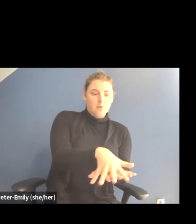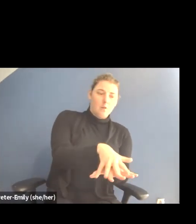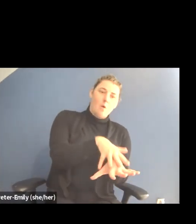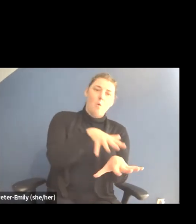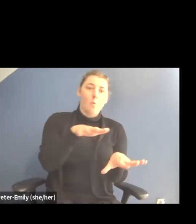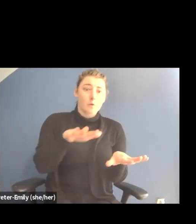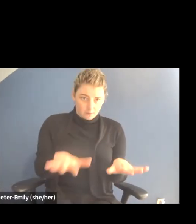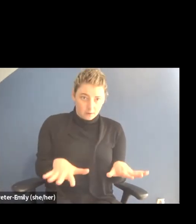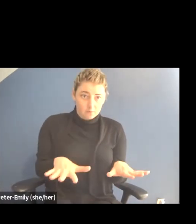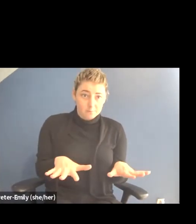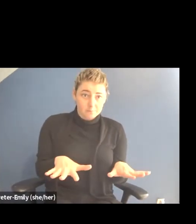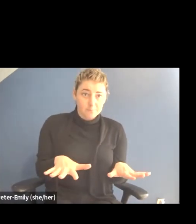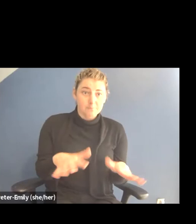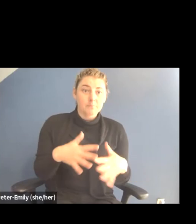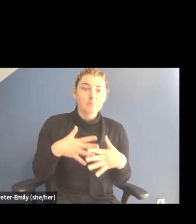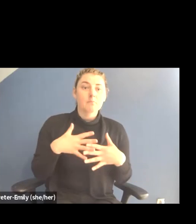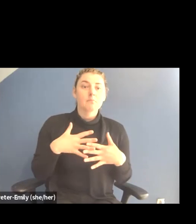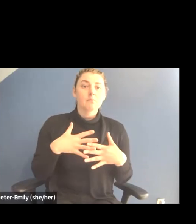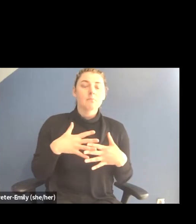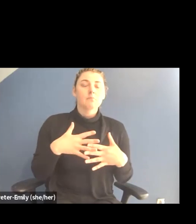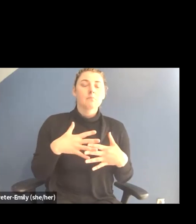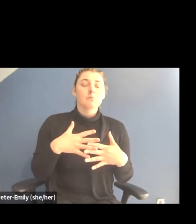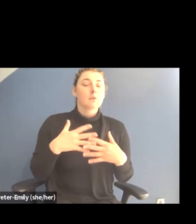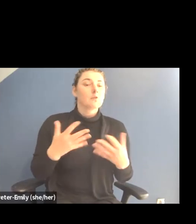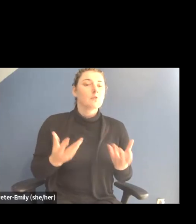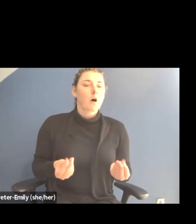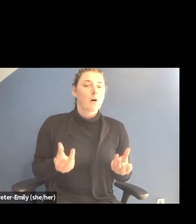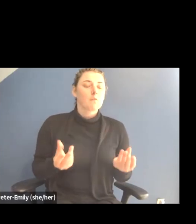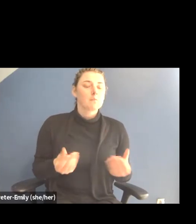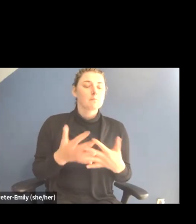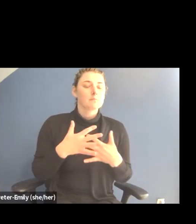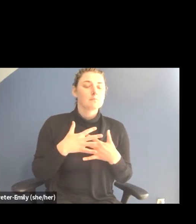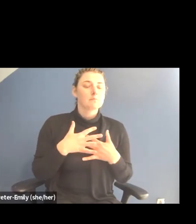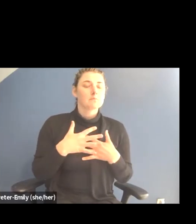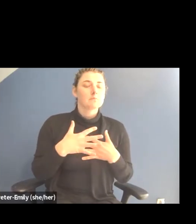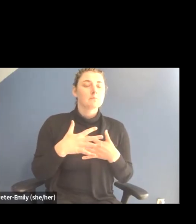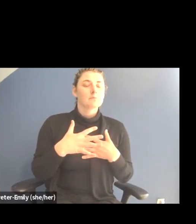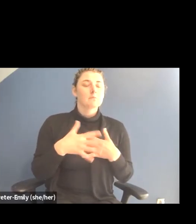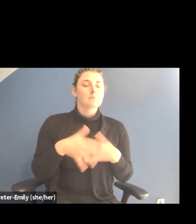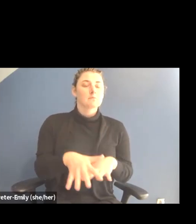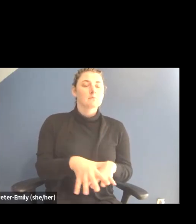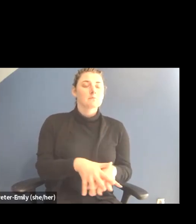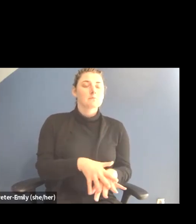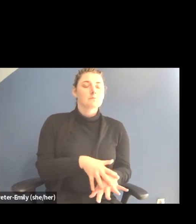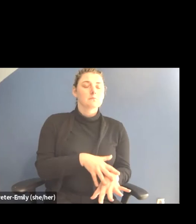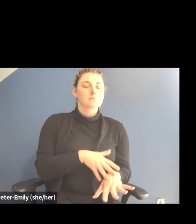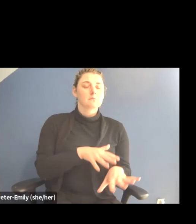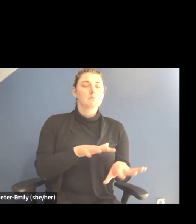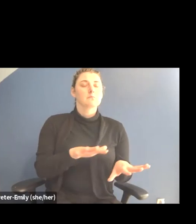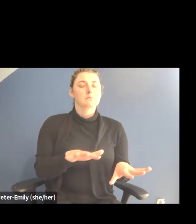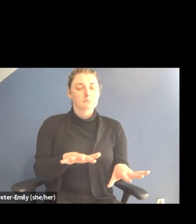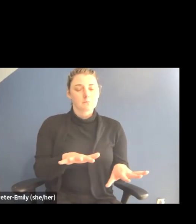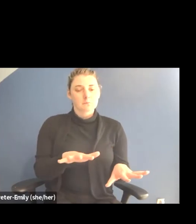down. Breathe softly. Breathe slowly. Breathe